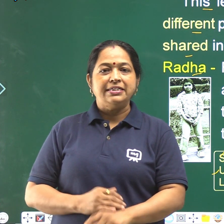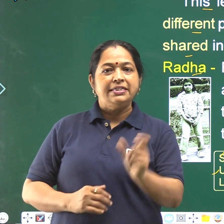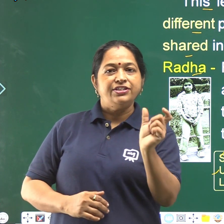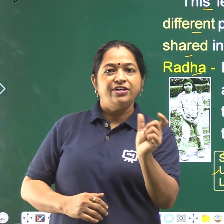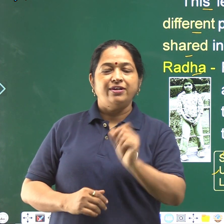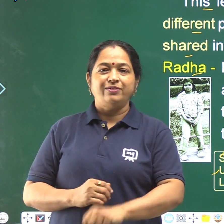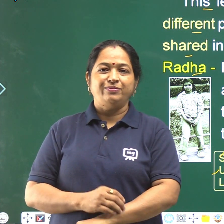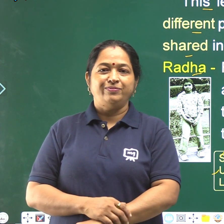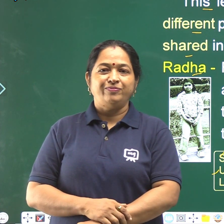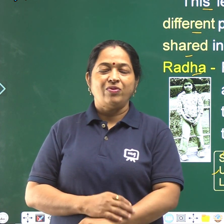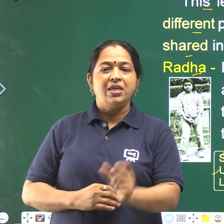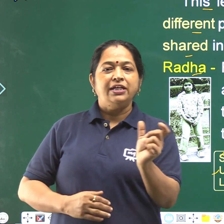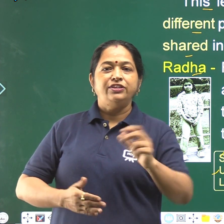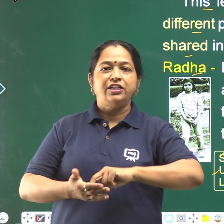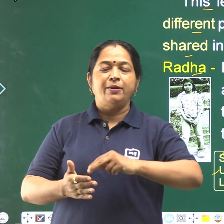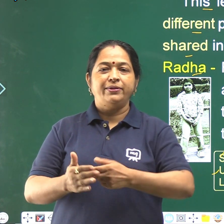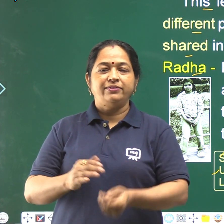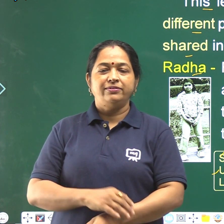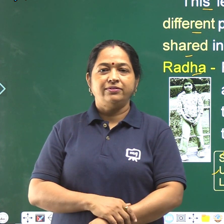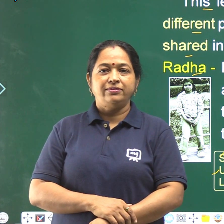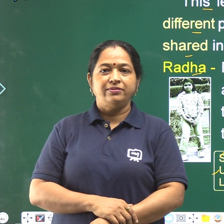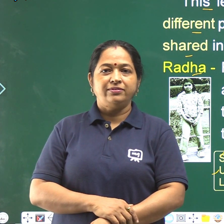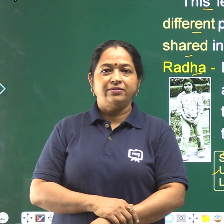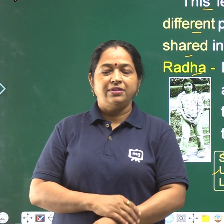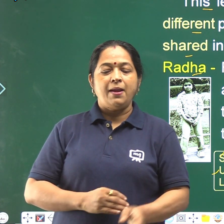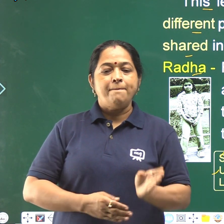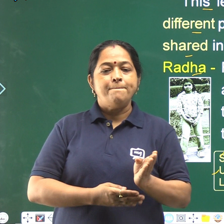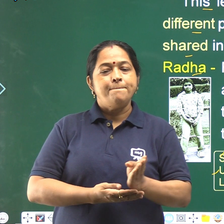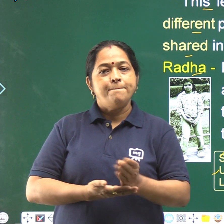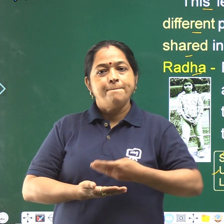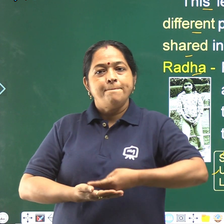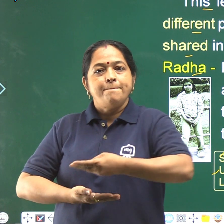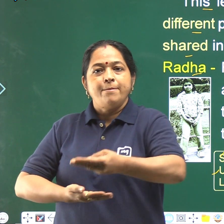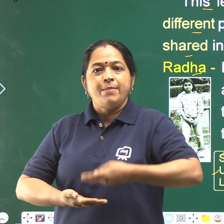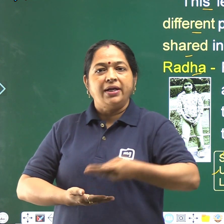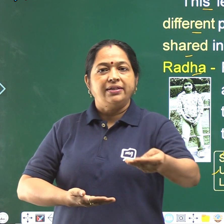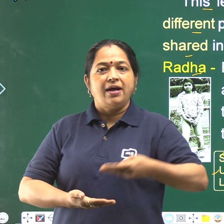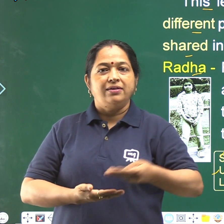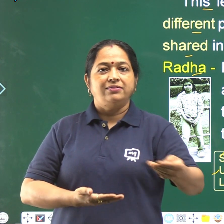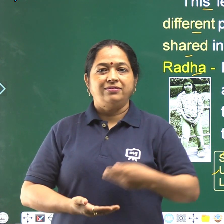Share. Share means bantna.